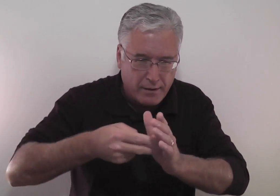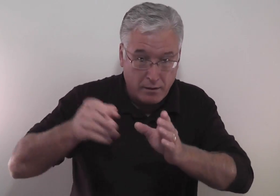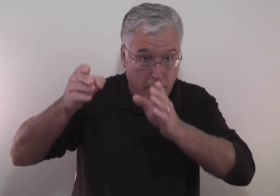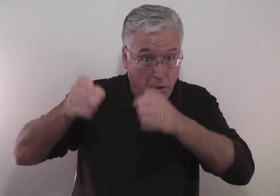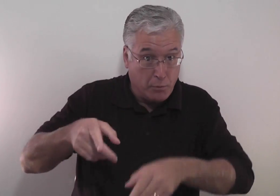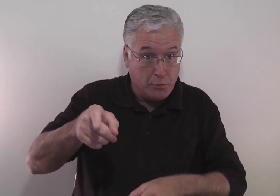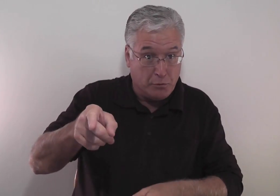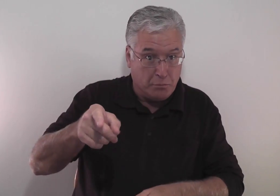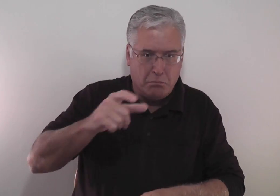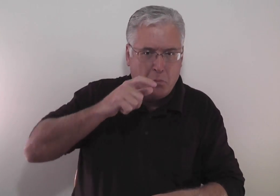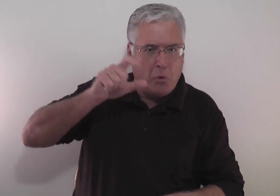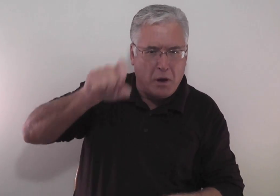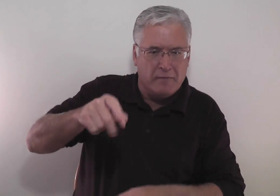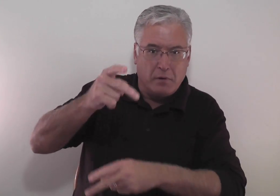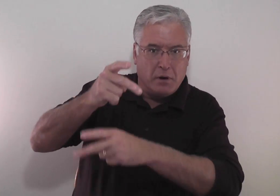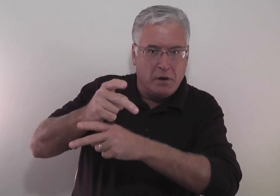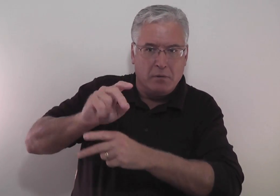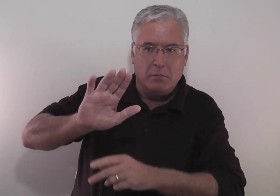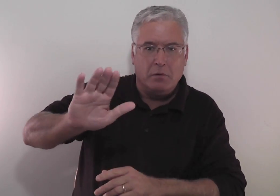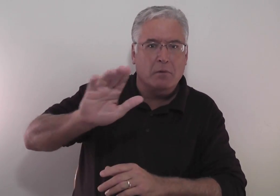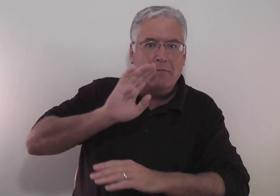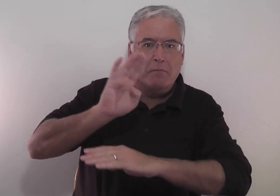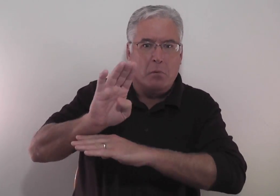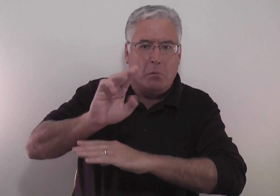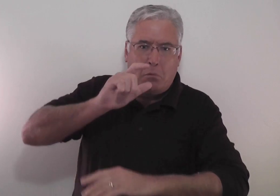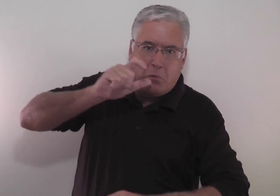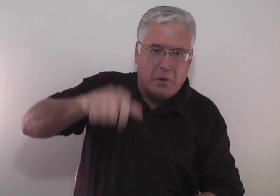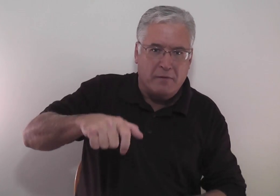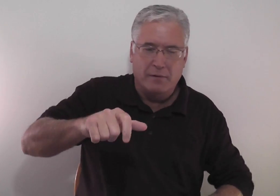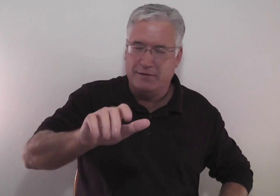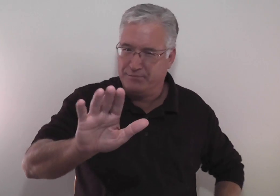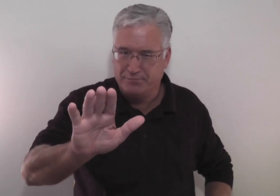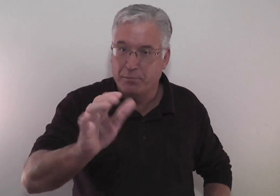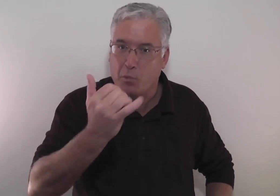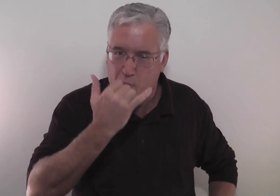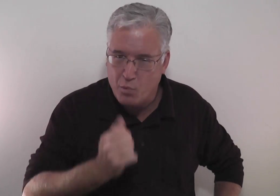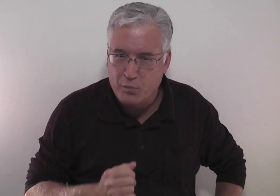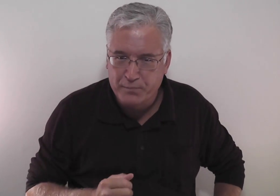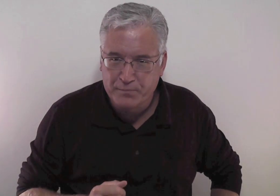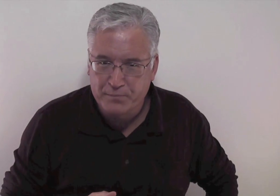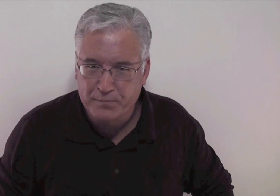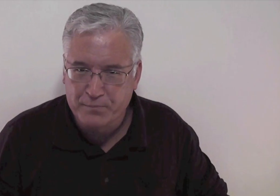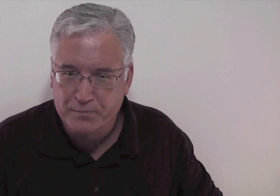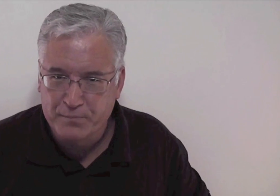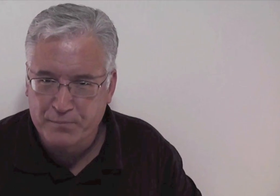saying things. It doesn't mean the person doesn't have to keep the vow. No, that's wrong.